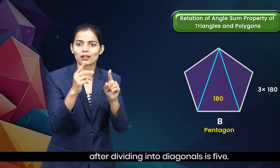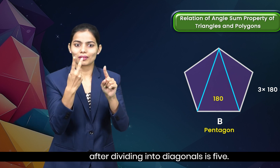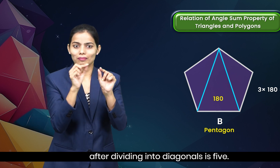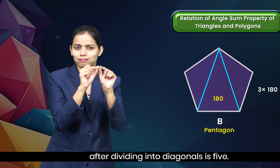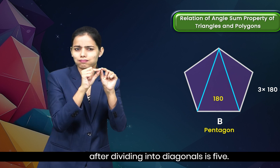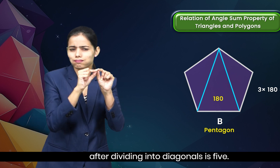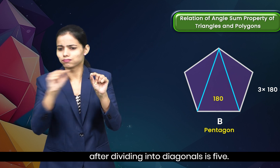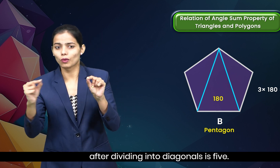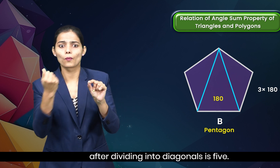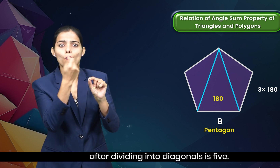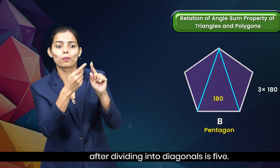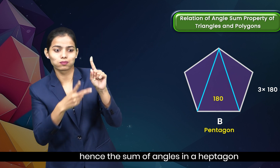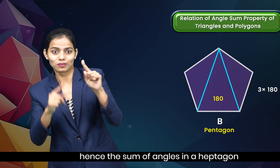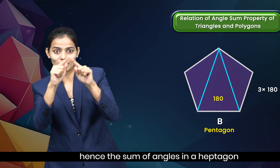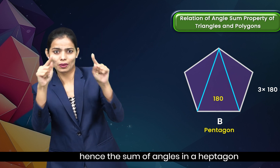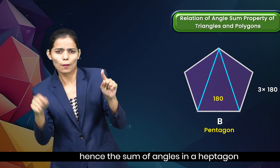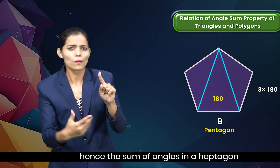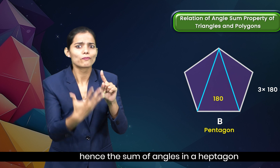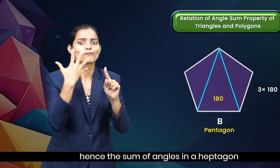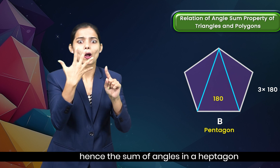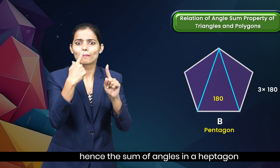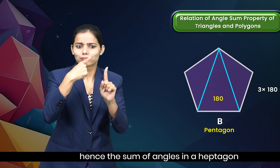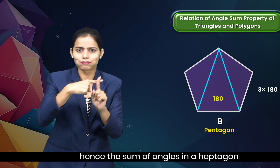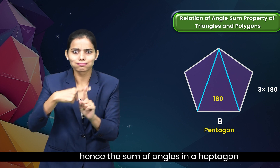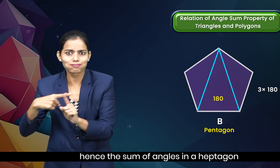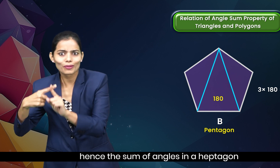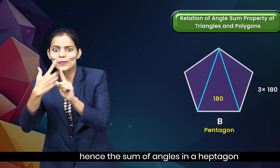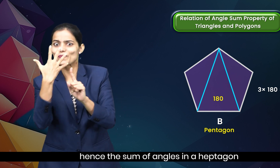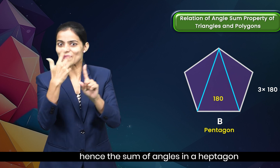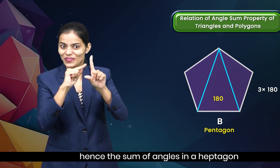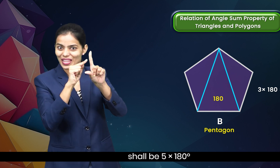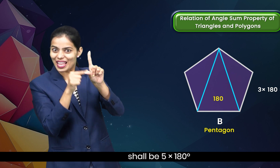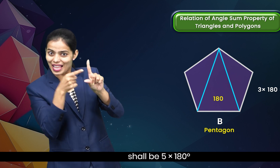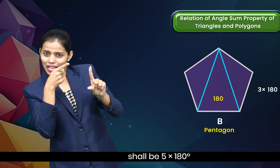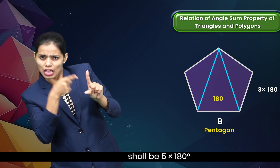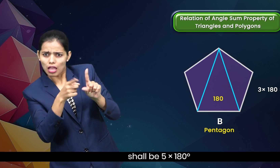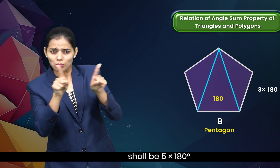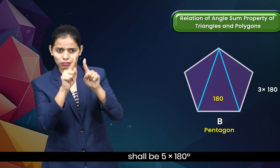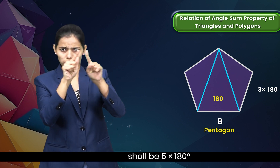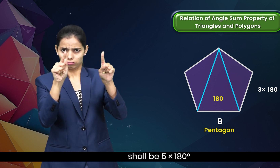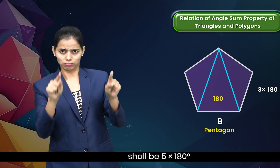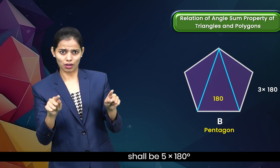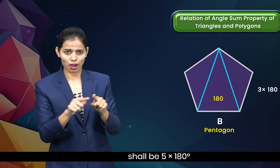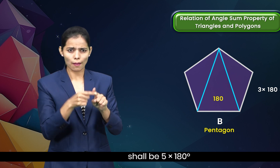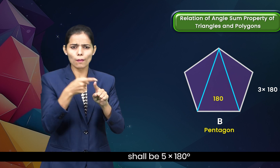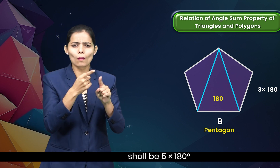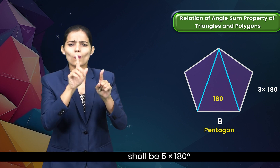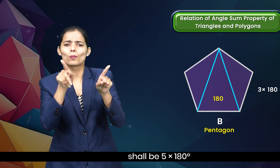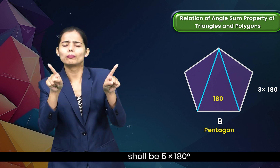diagonals is 5. Hence, the sum of angles in a heptagon shall be 5 into 180